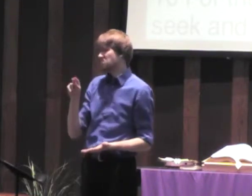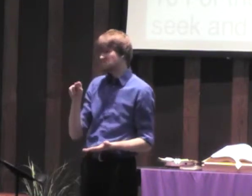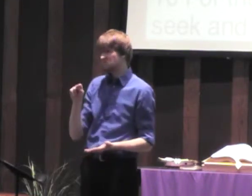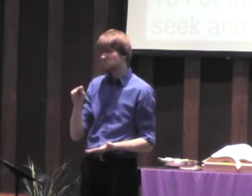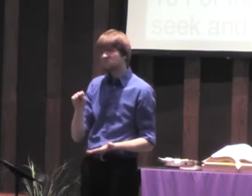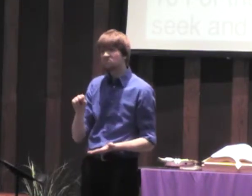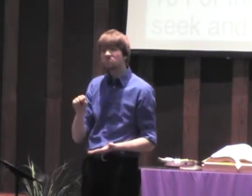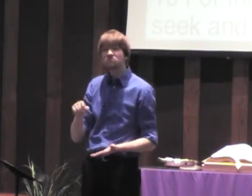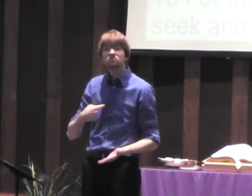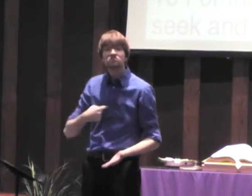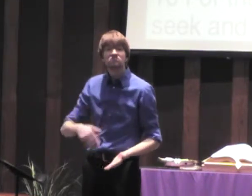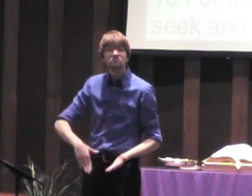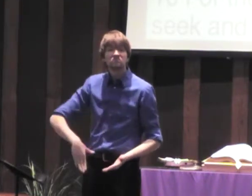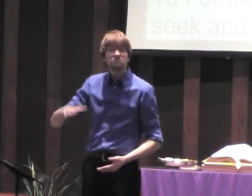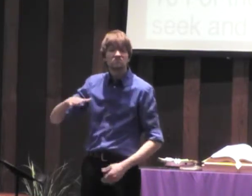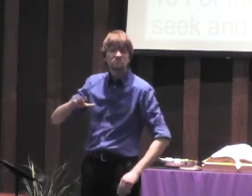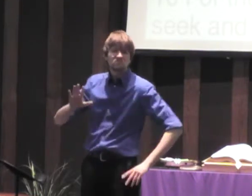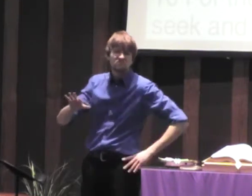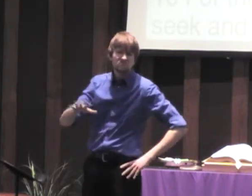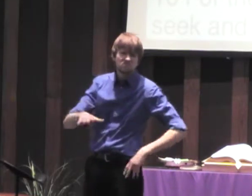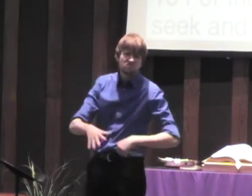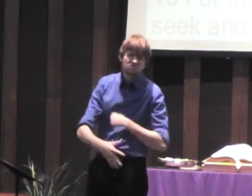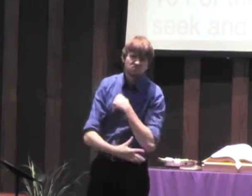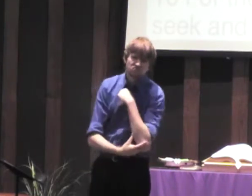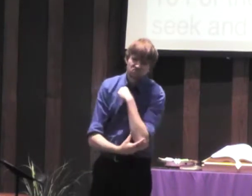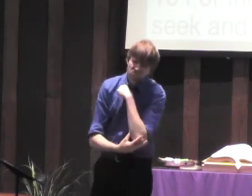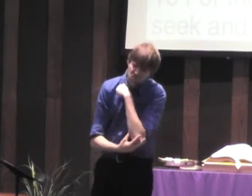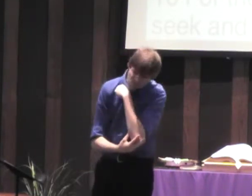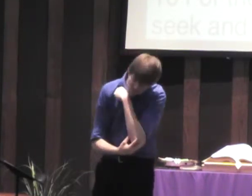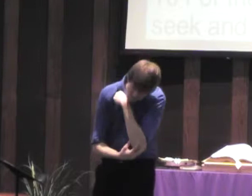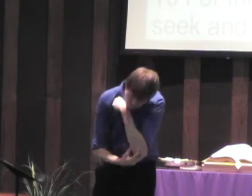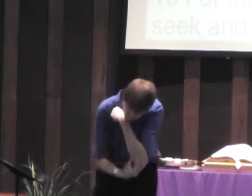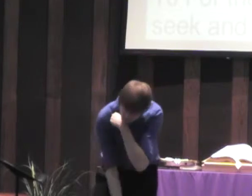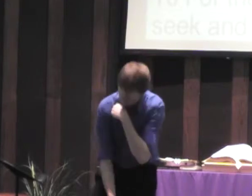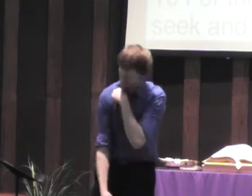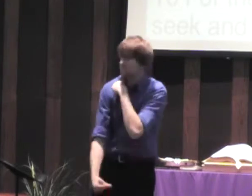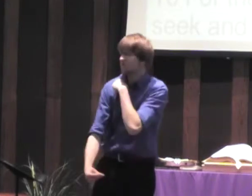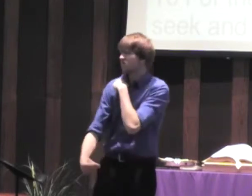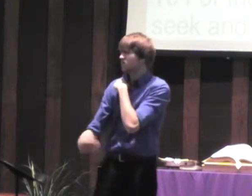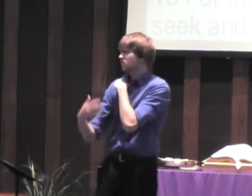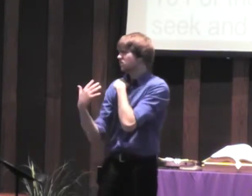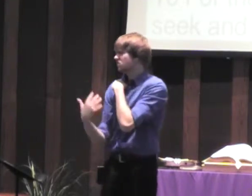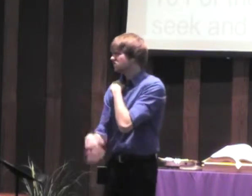Now, when I was growing up, I was not wealthy. I grew up poor.